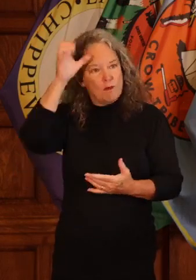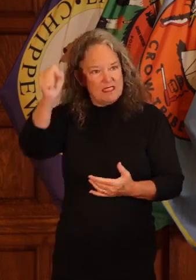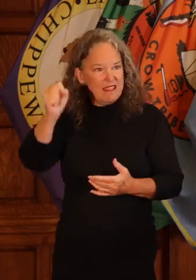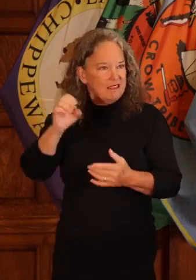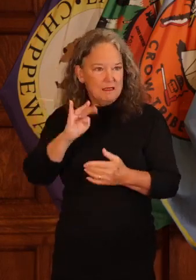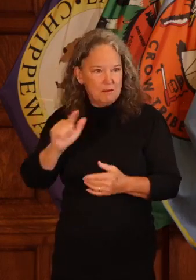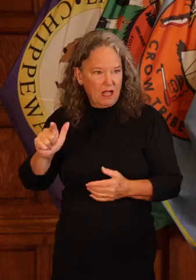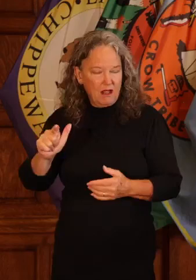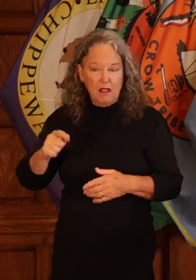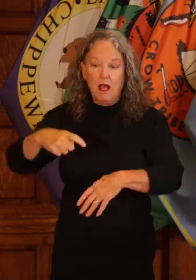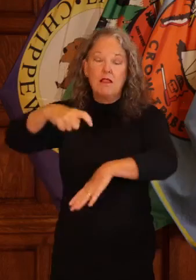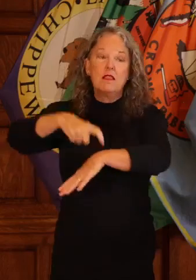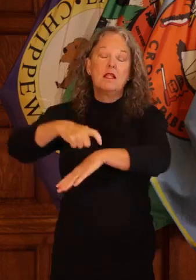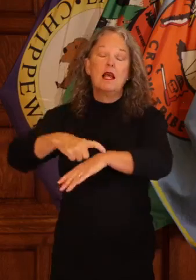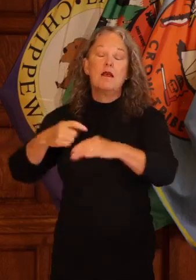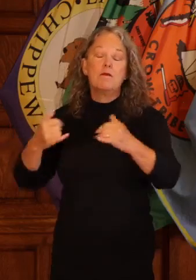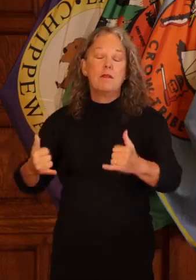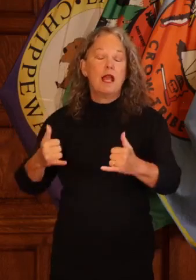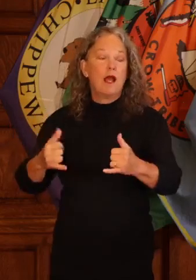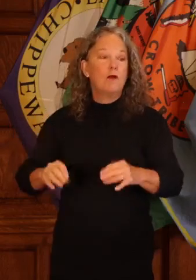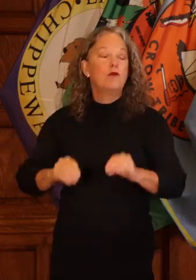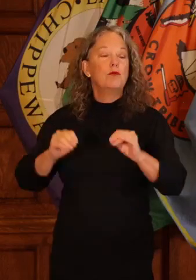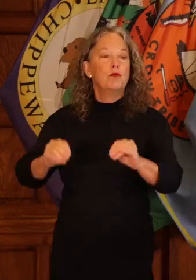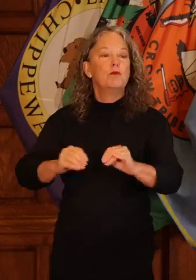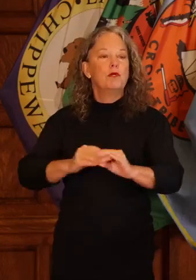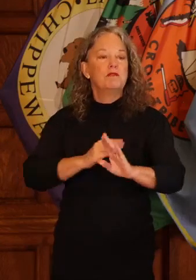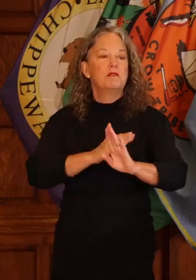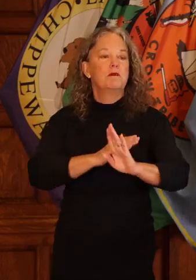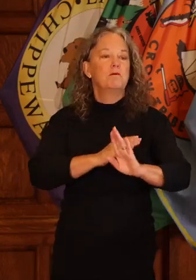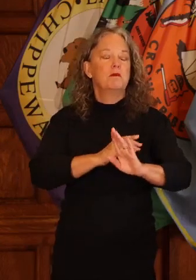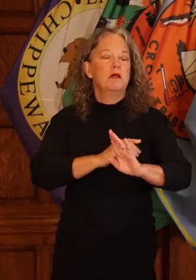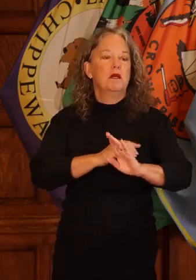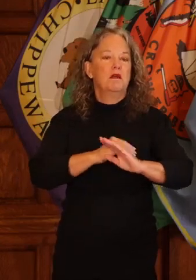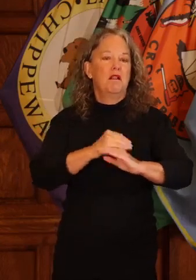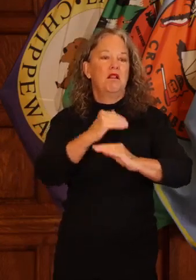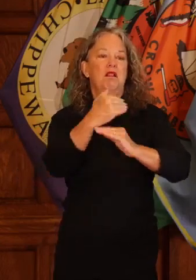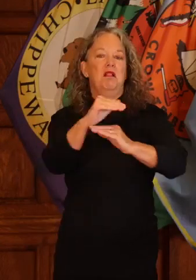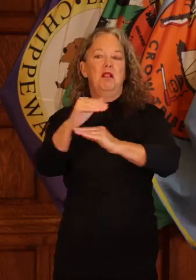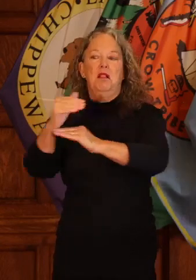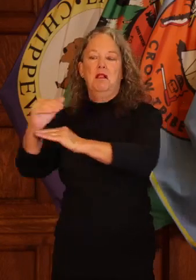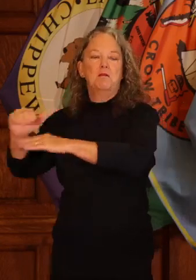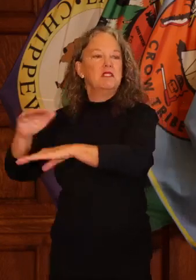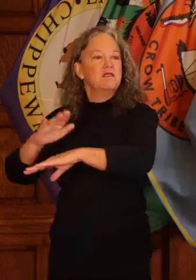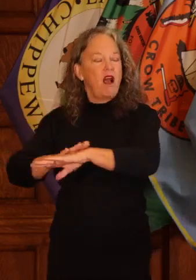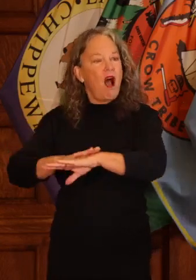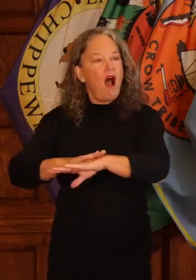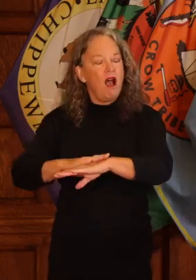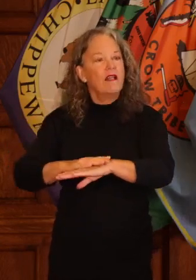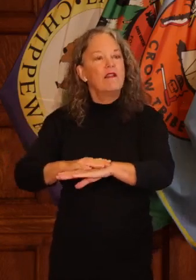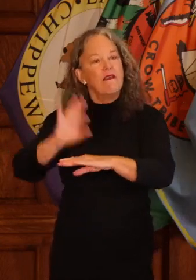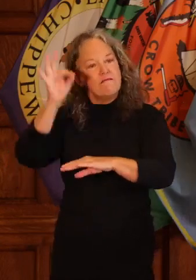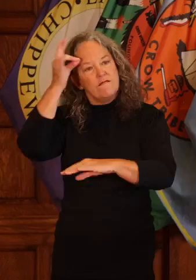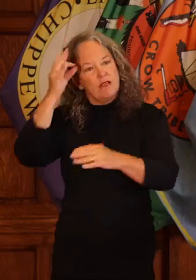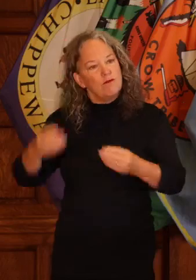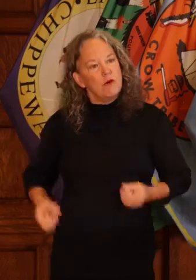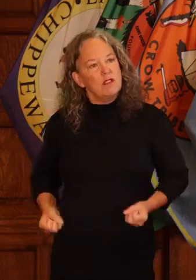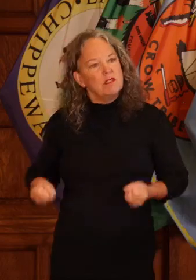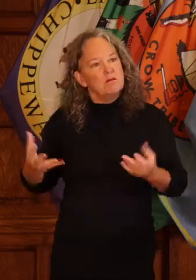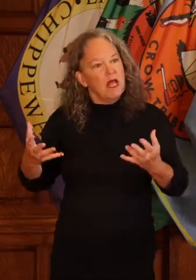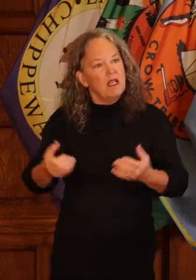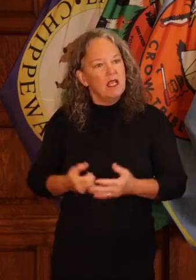come to act, to put some guardrails on federal spending, and I'm supportive in concept of